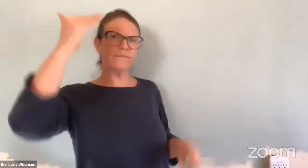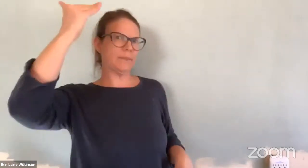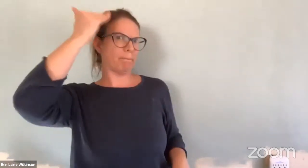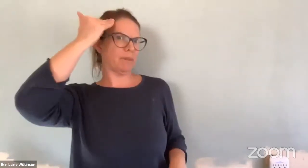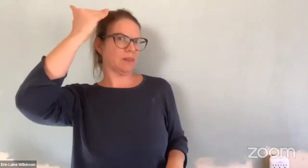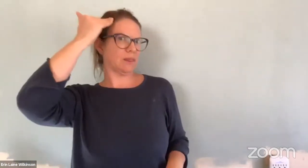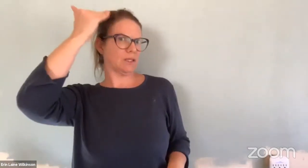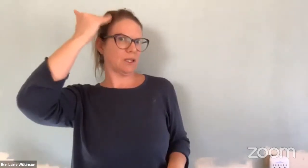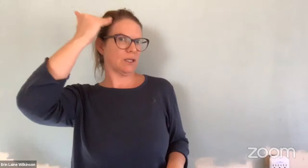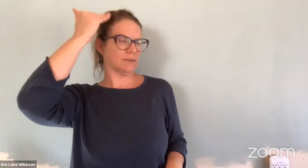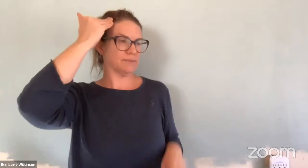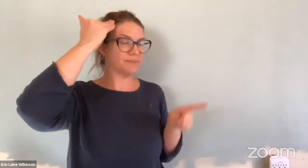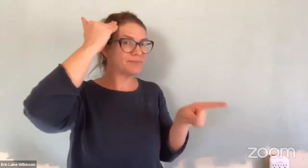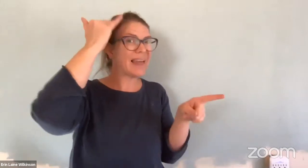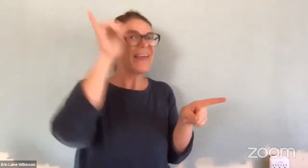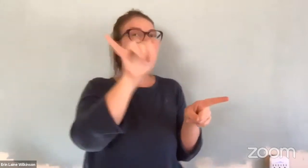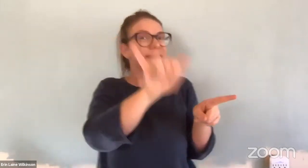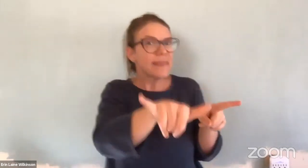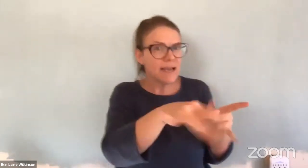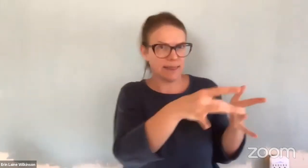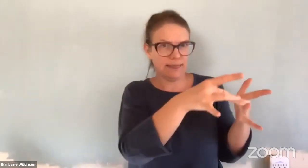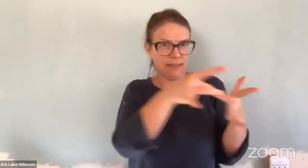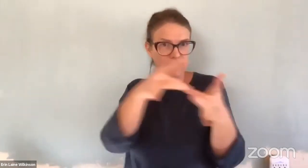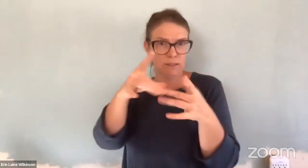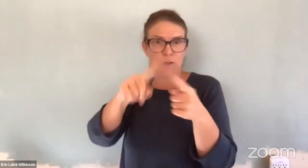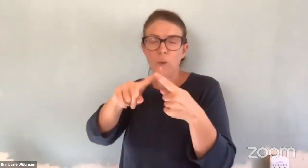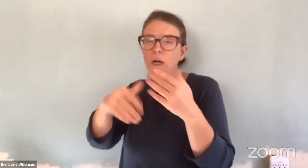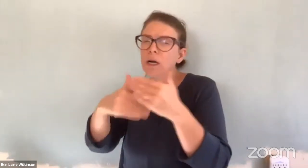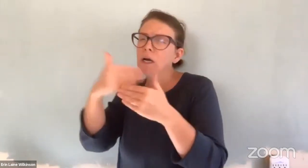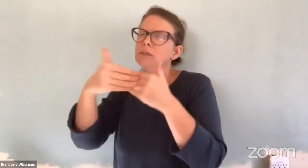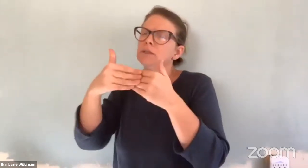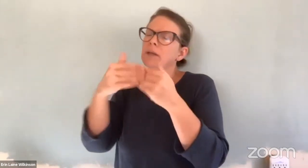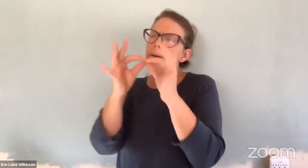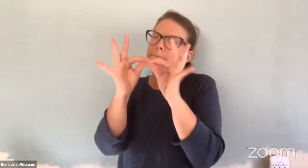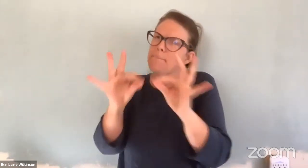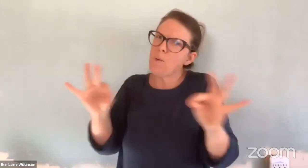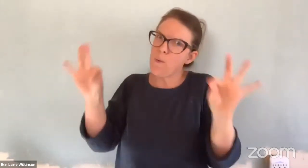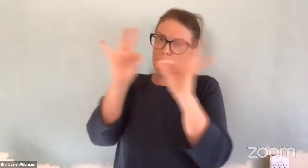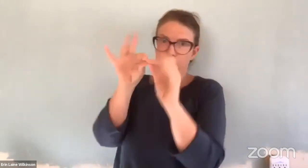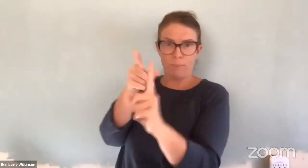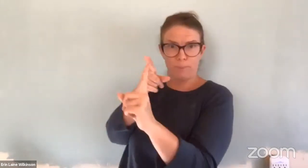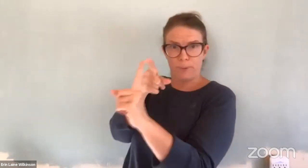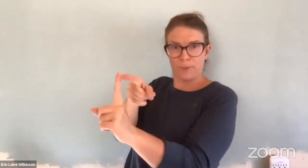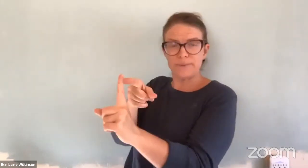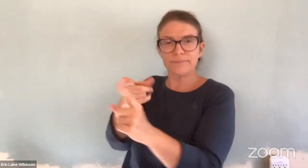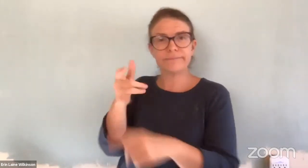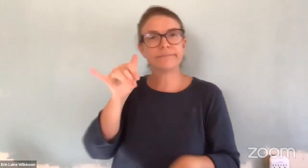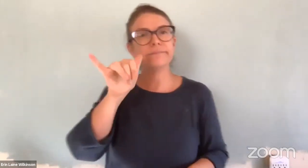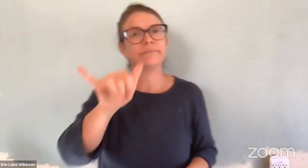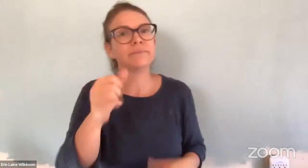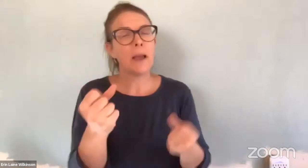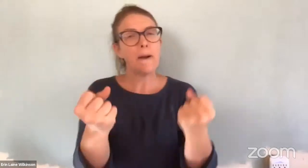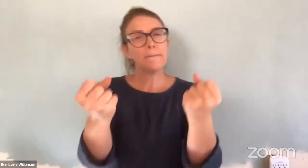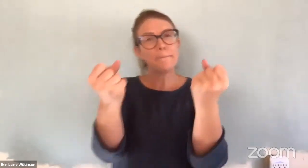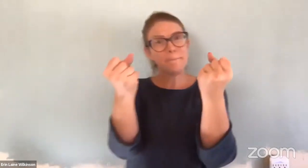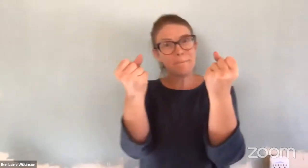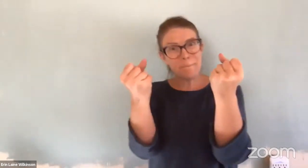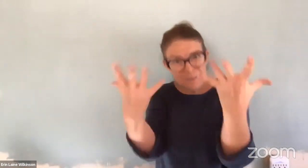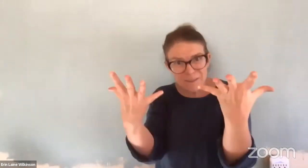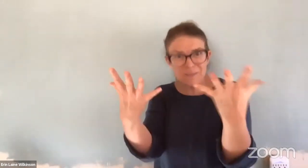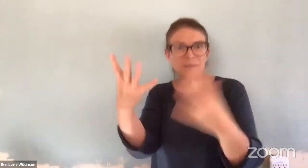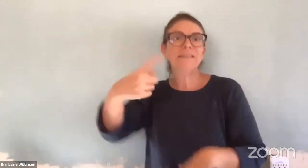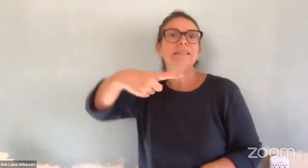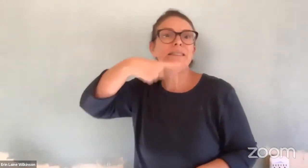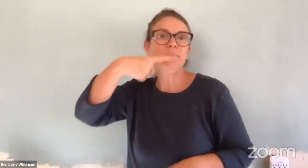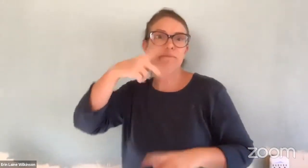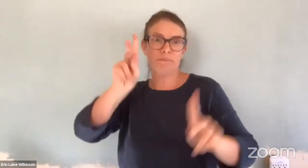are fluent signers, of course not. I'm just talking about them being familiar or aware about deafness. And I think that leads to another